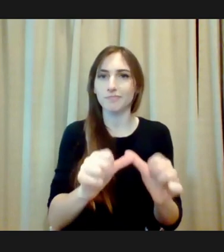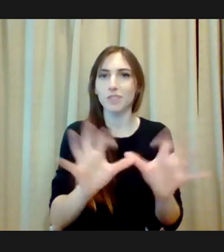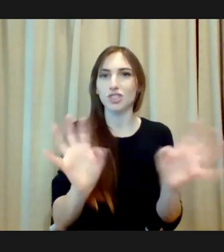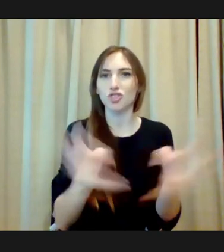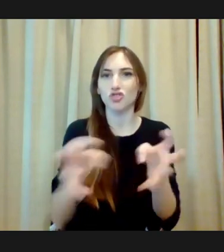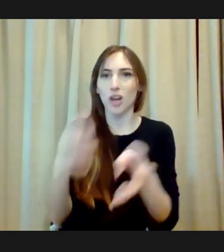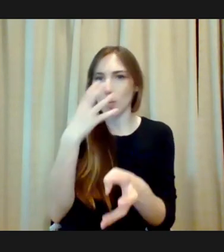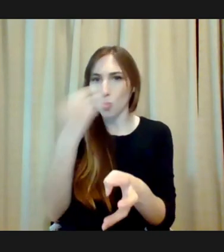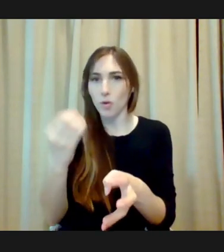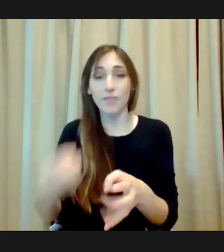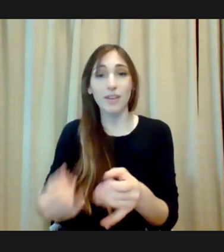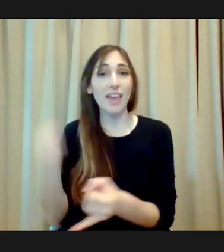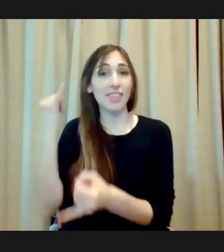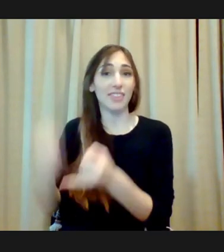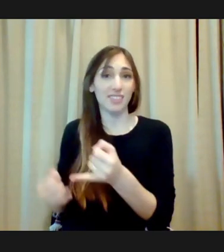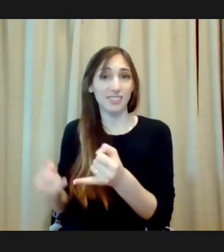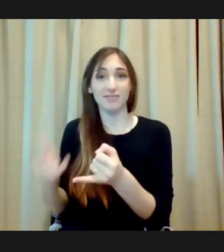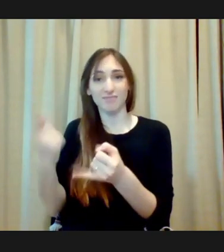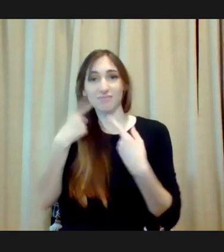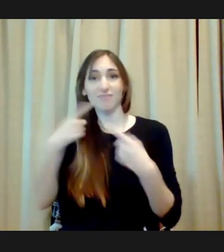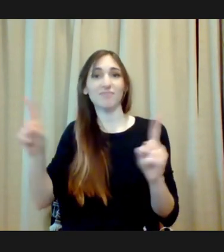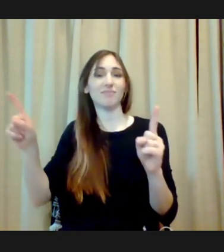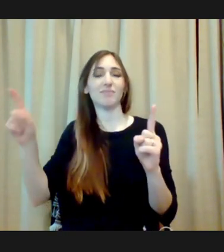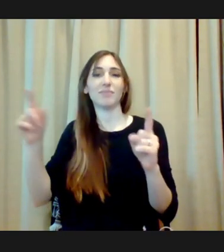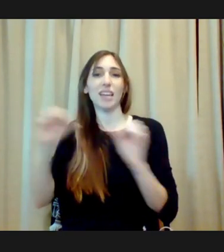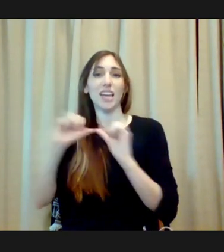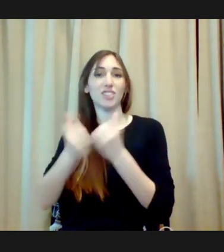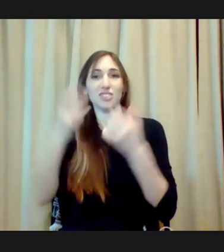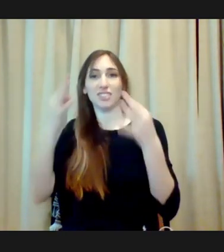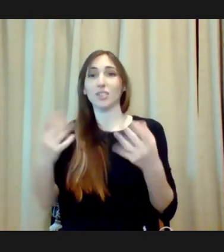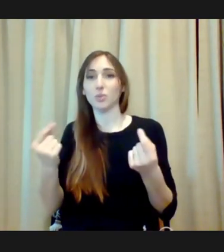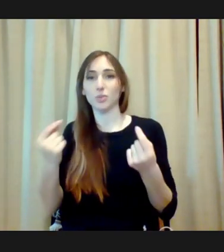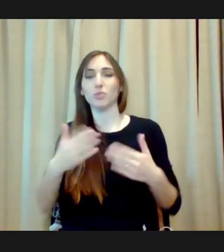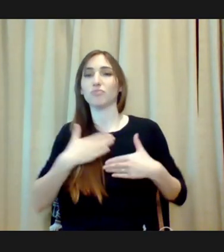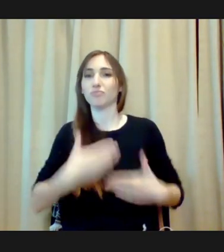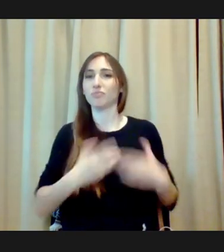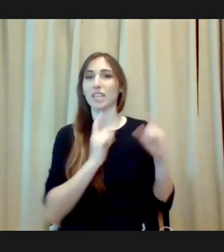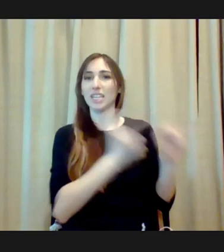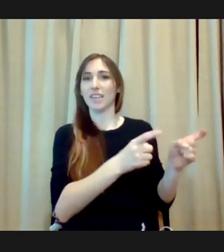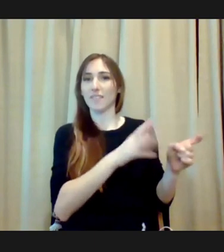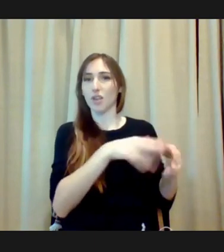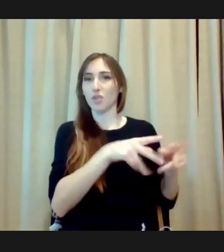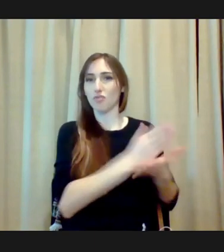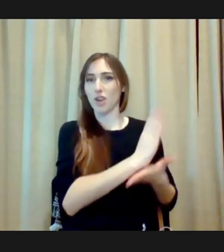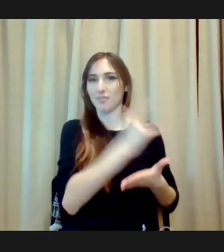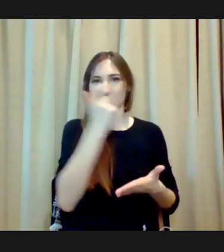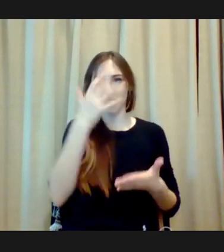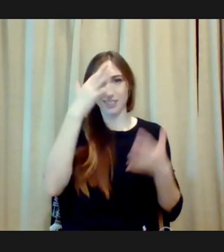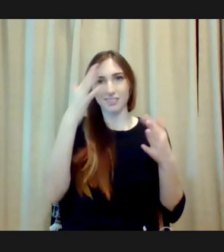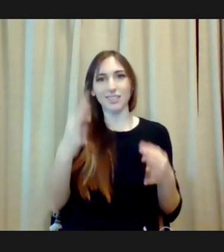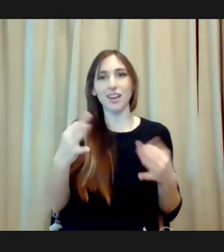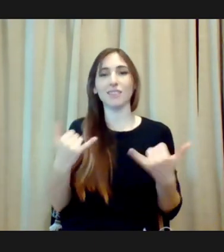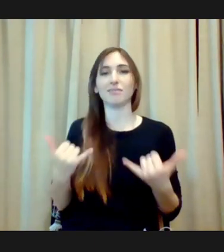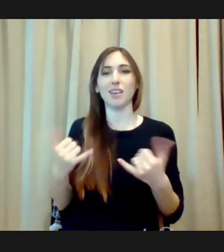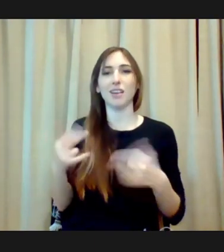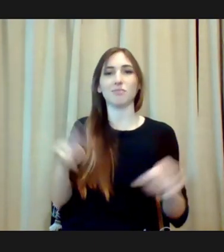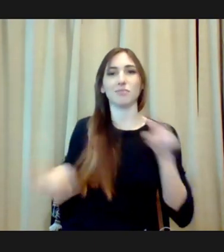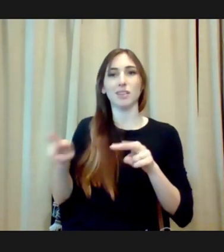to give them that because the agency is now claiming that the 2019 wolf population